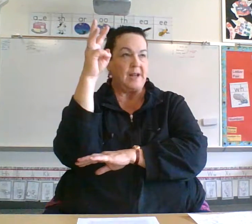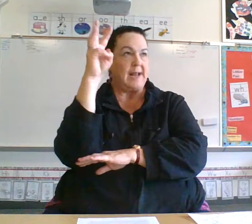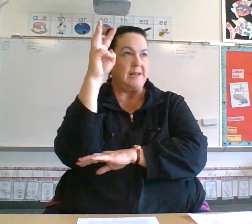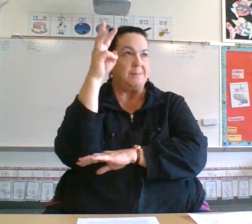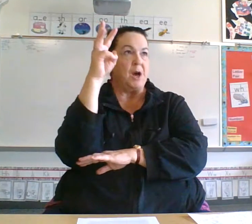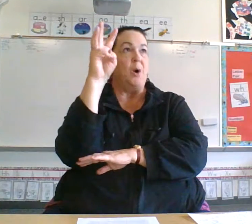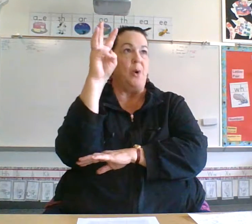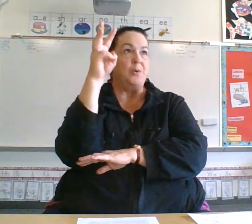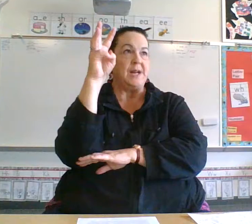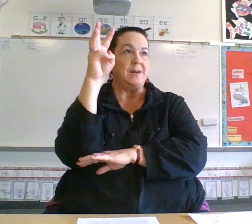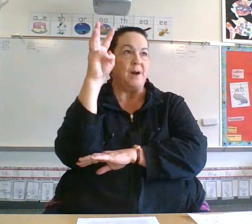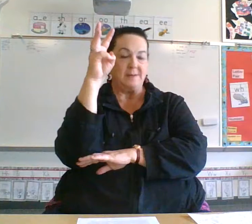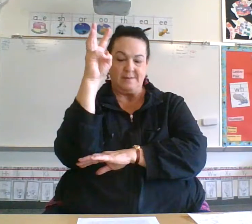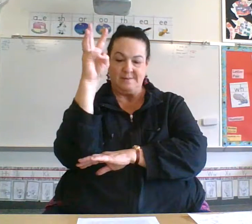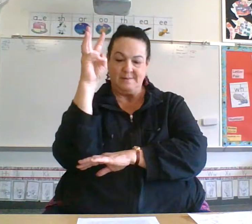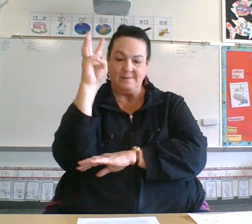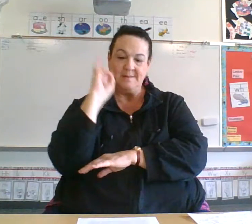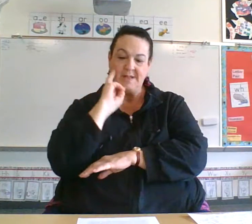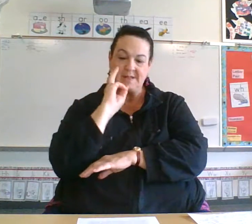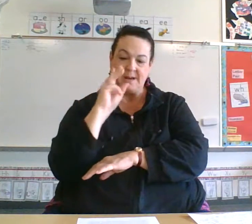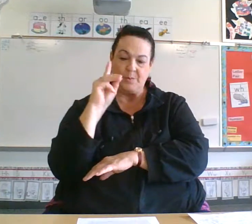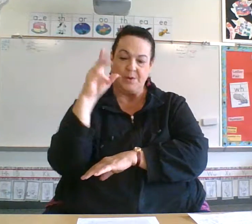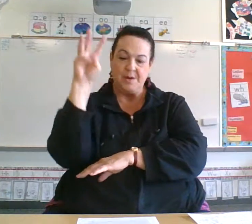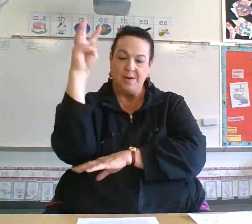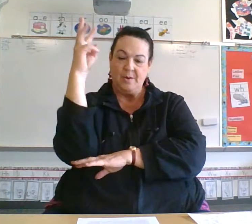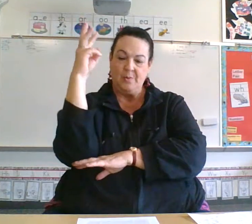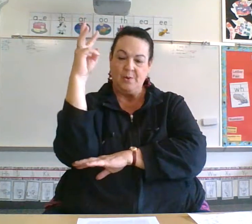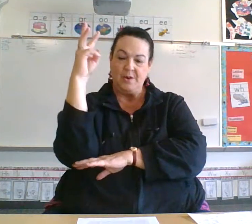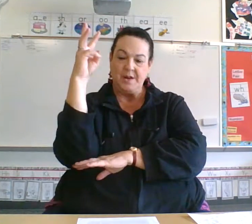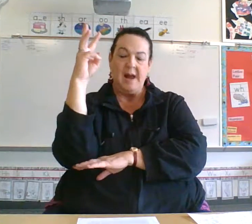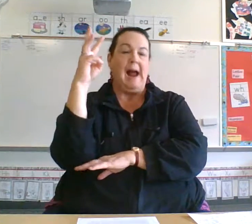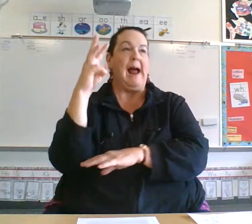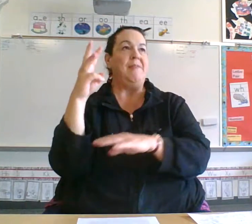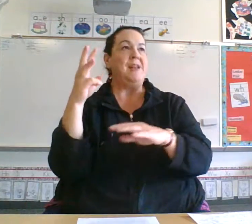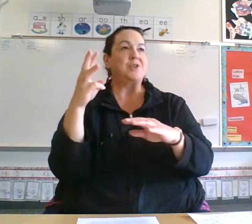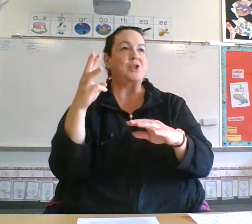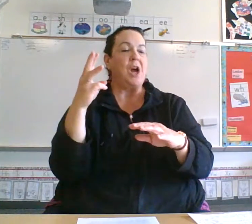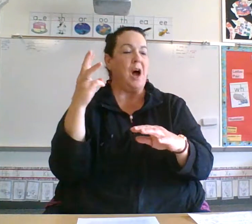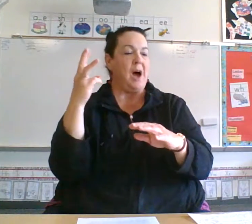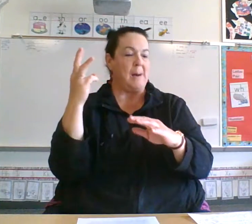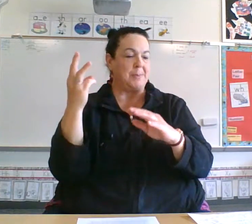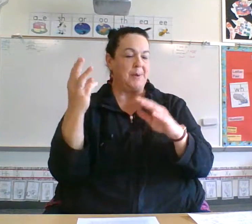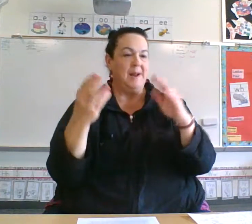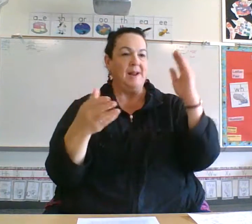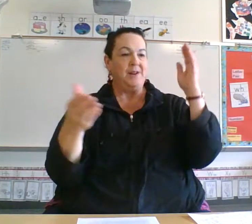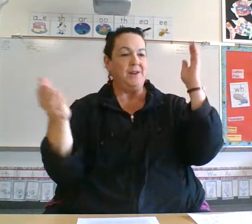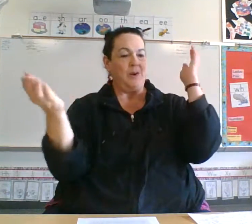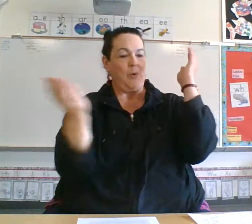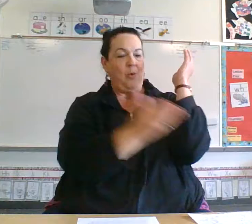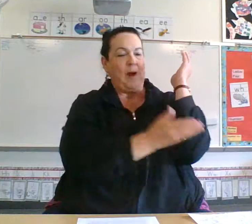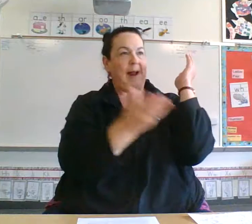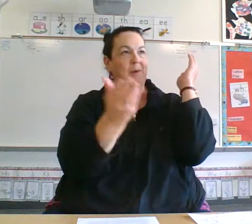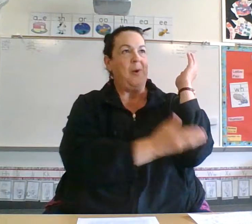like WOOD, not this kind of wood. Wood. And then chop, you go whack,